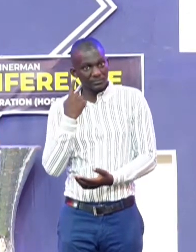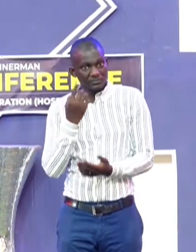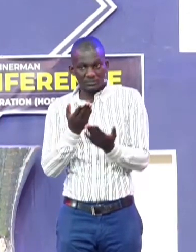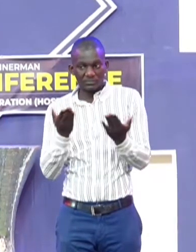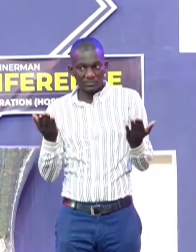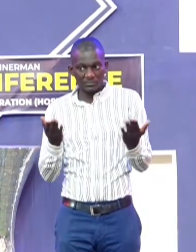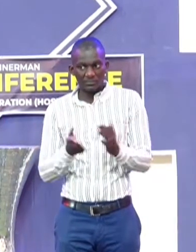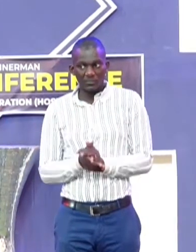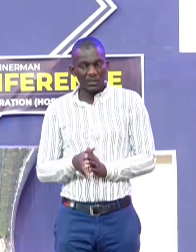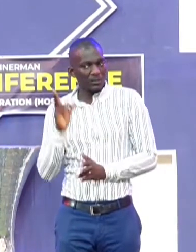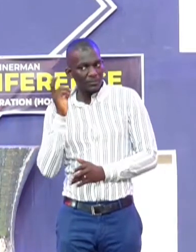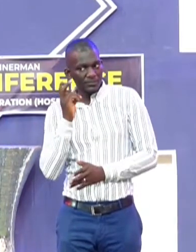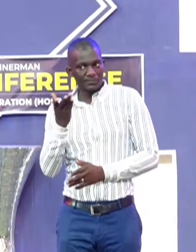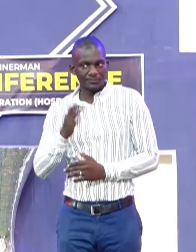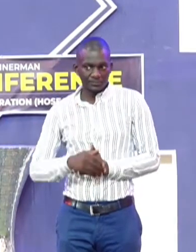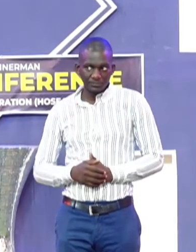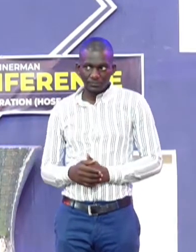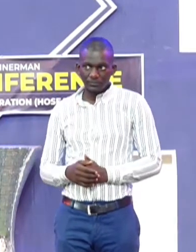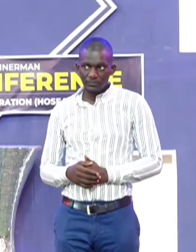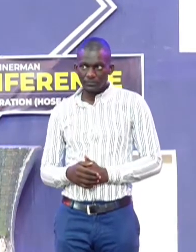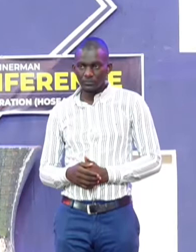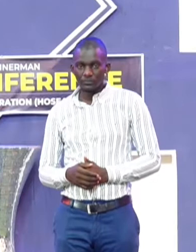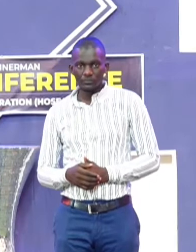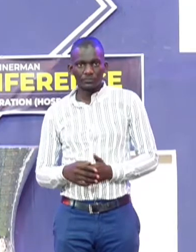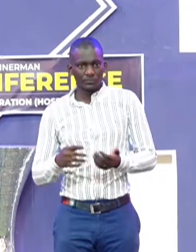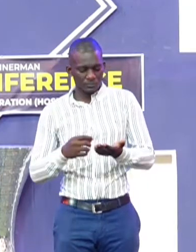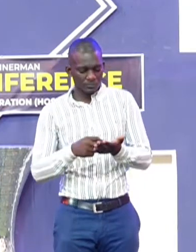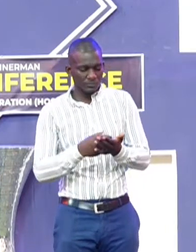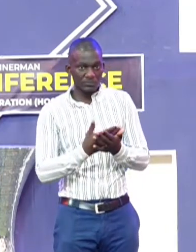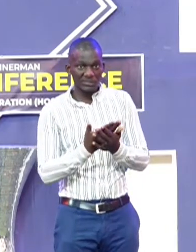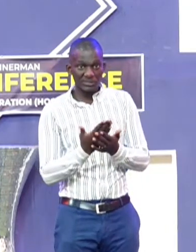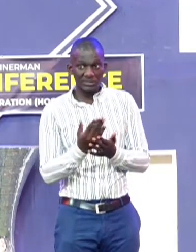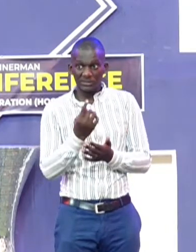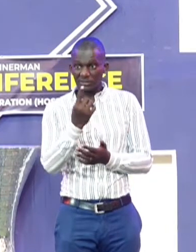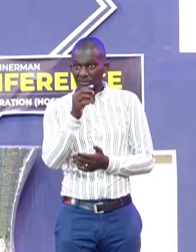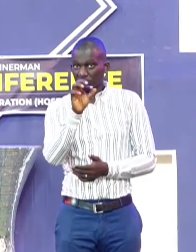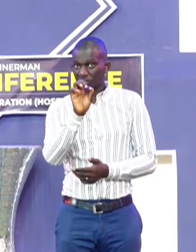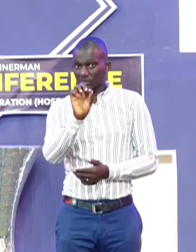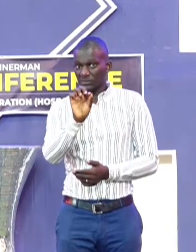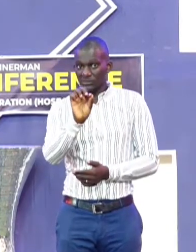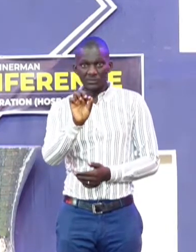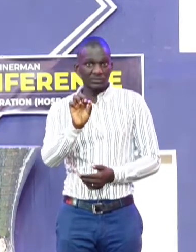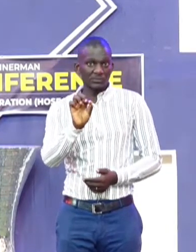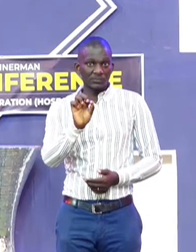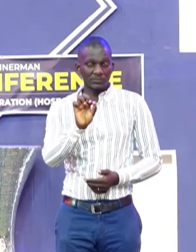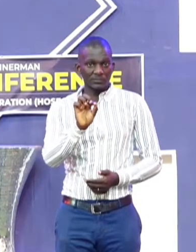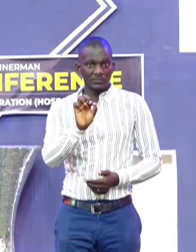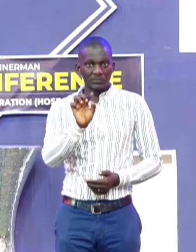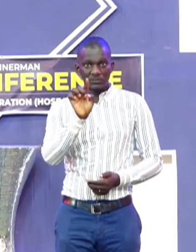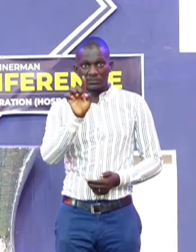it. Hearken to this. We are in the book of Genesis